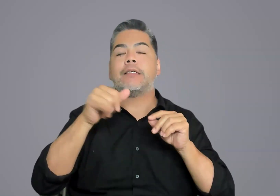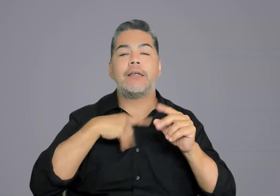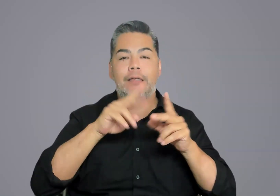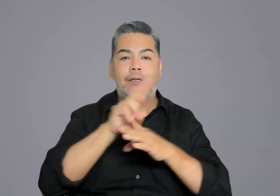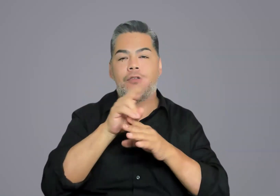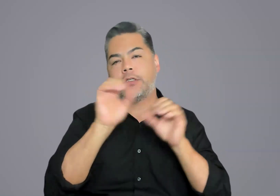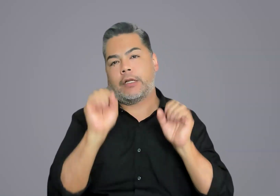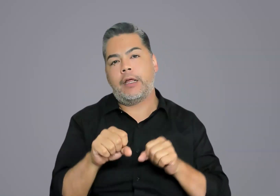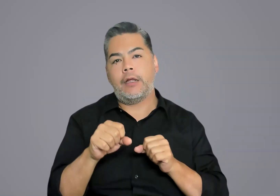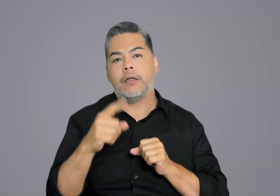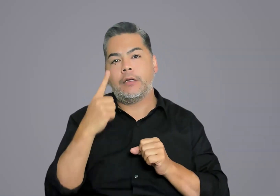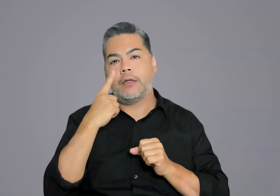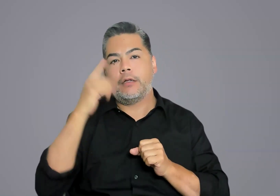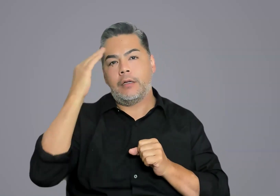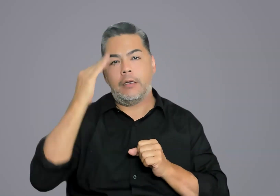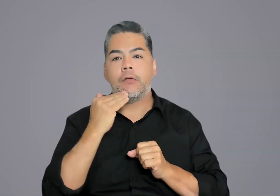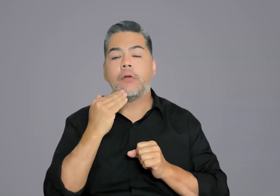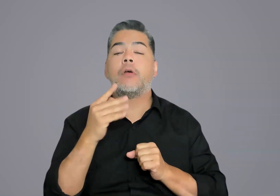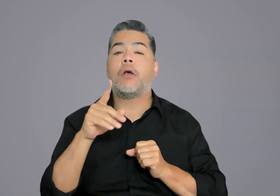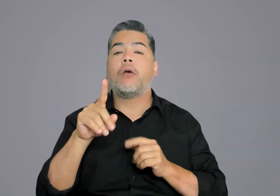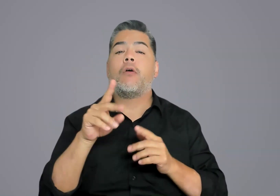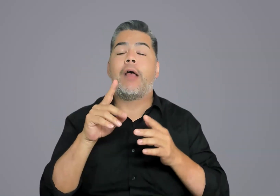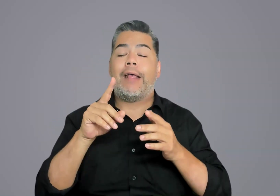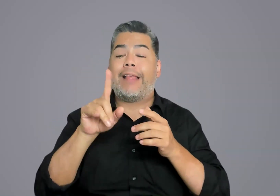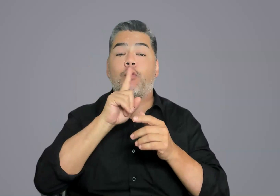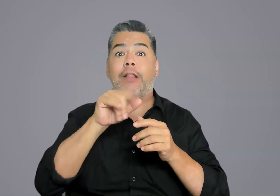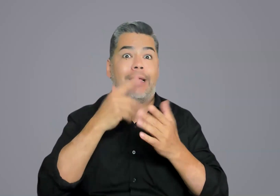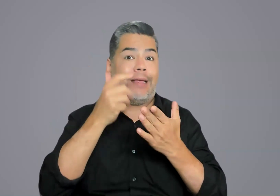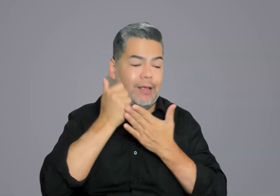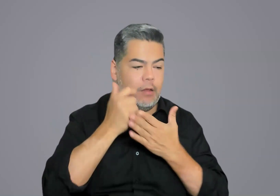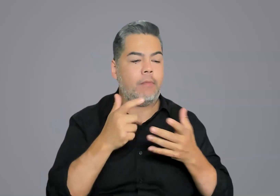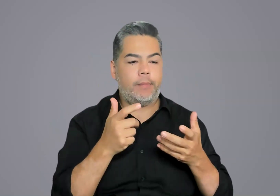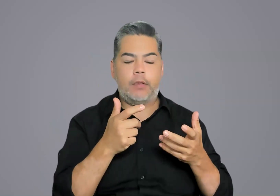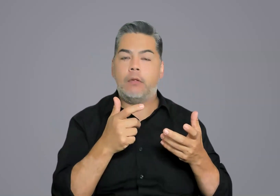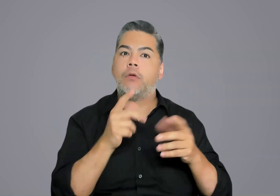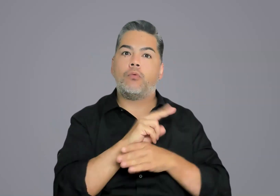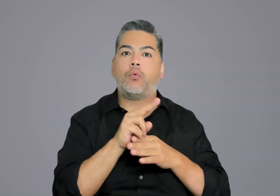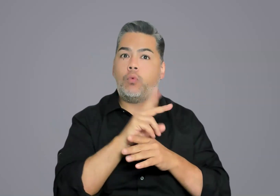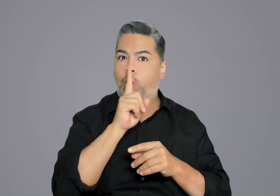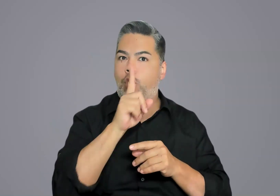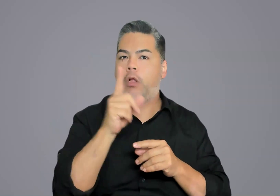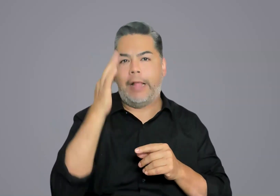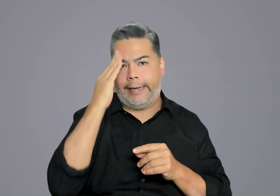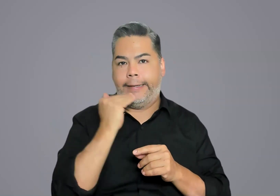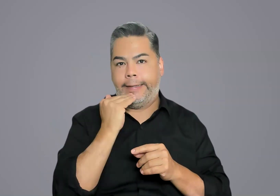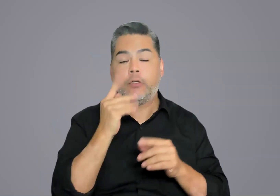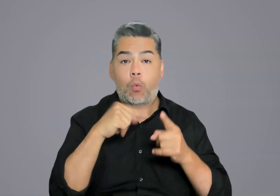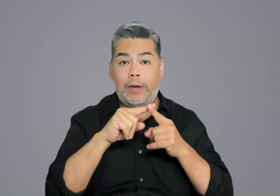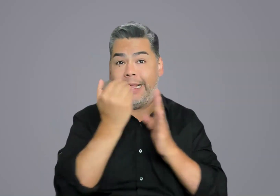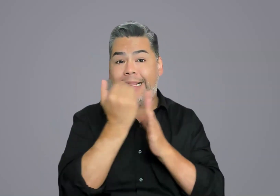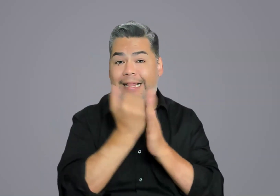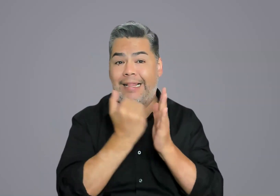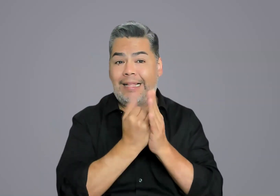able to go by heading is super helpful. Use real headings. So when lists aren't marked